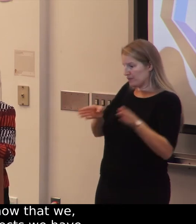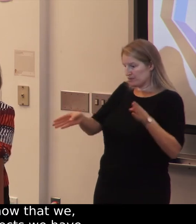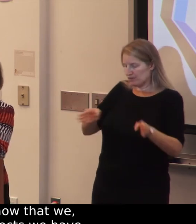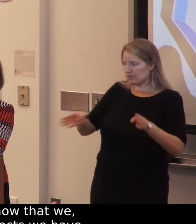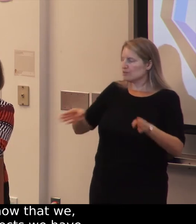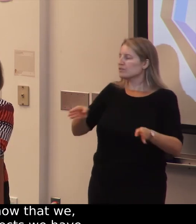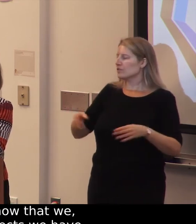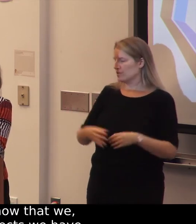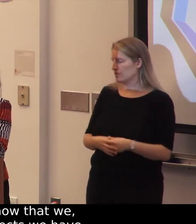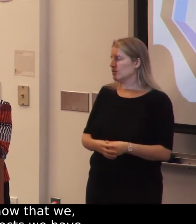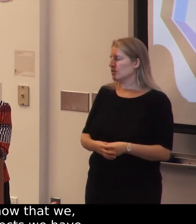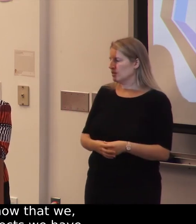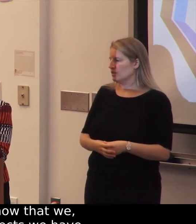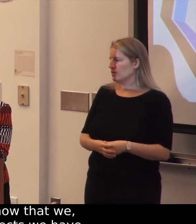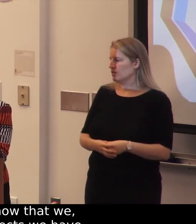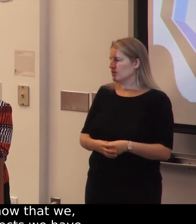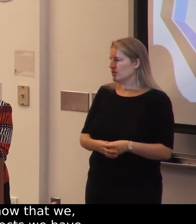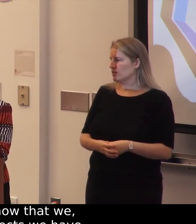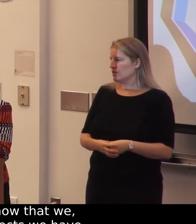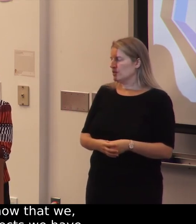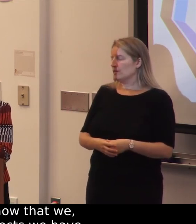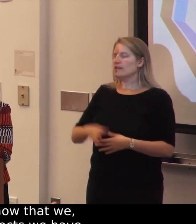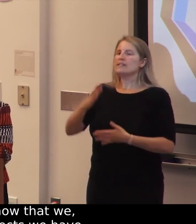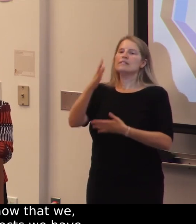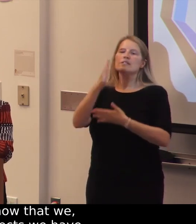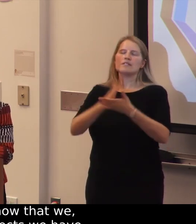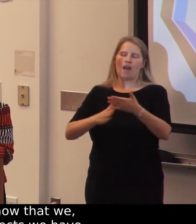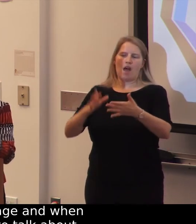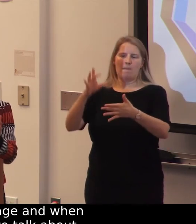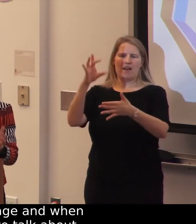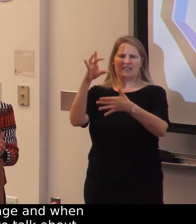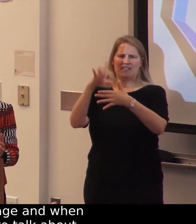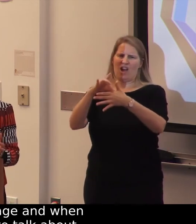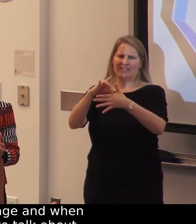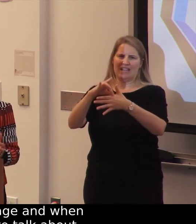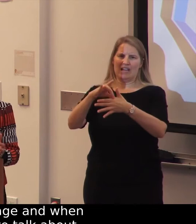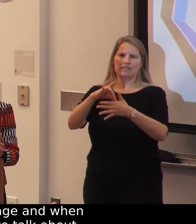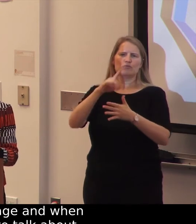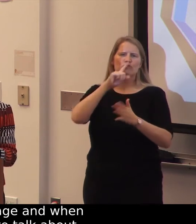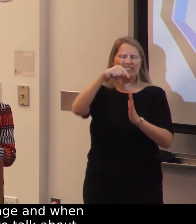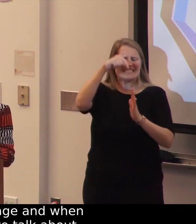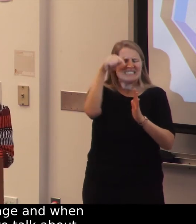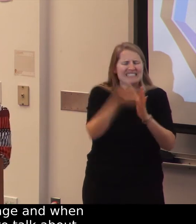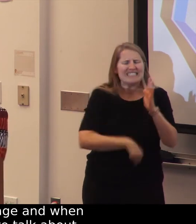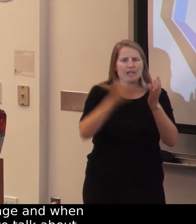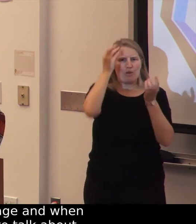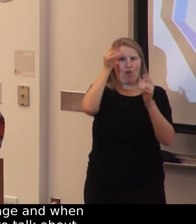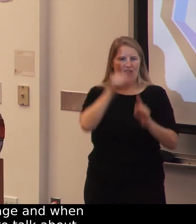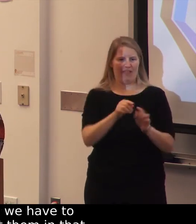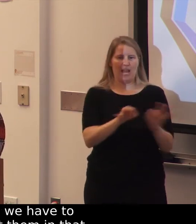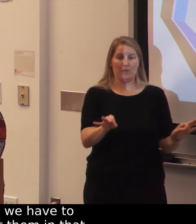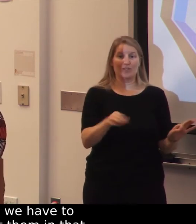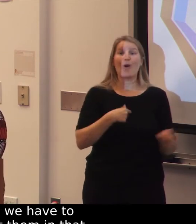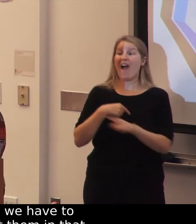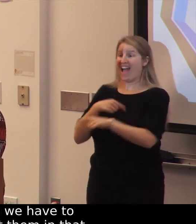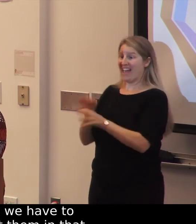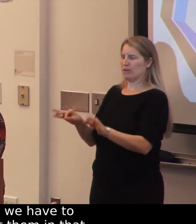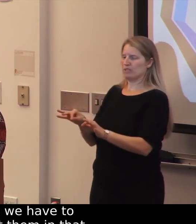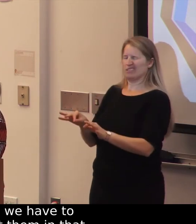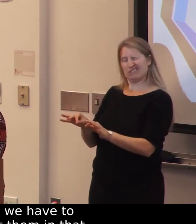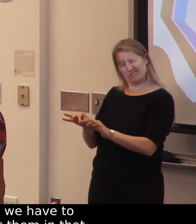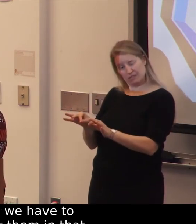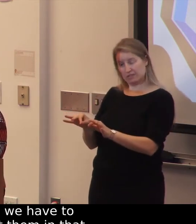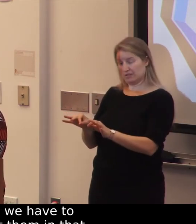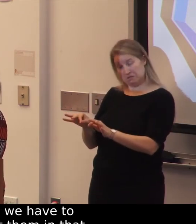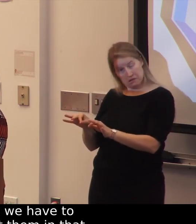we some subjects we have thought about deeply in one language. And when we want to talk about them in our other language, we have to think